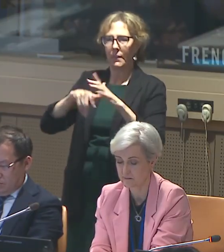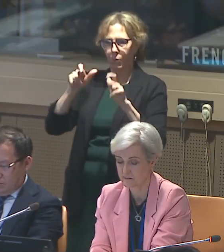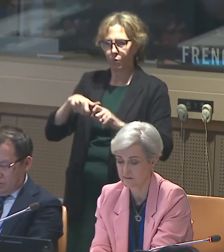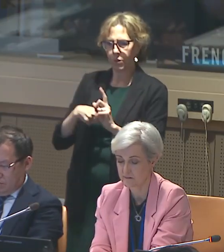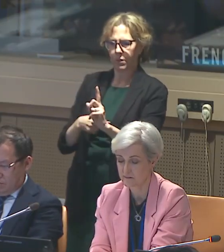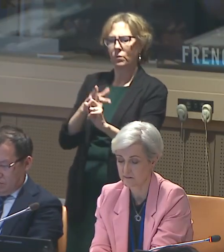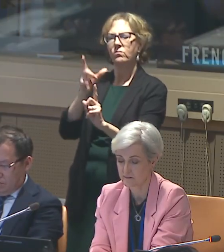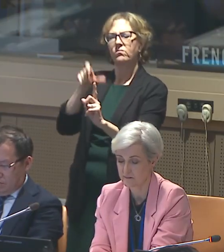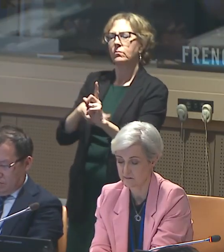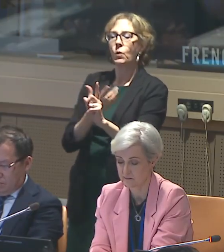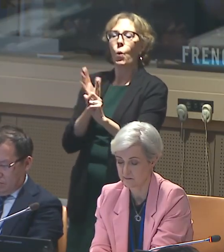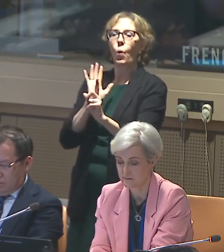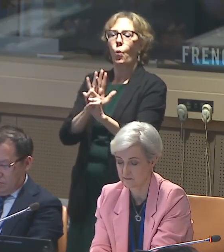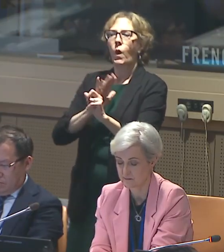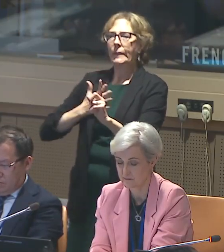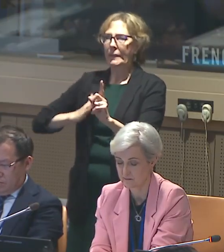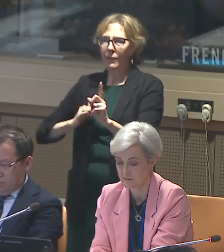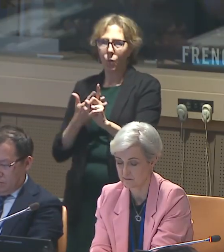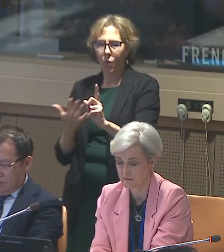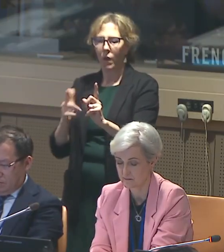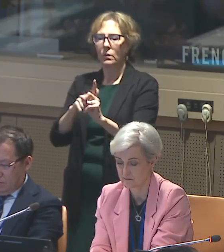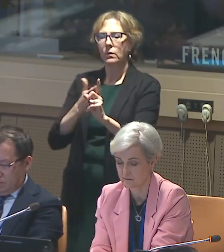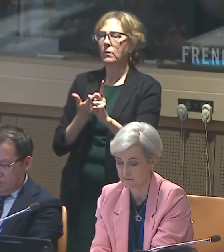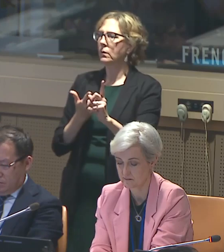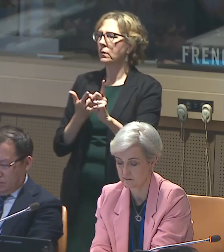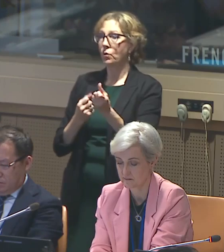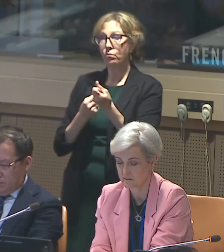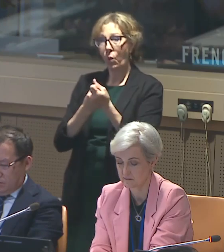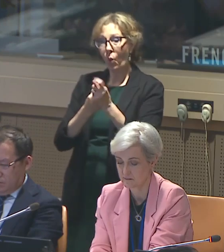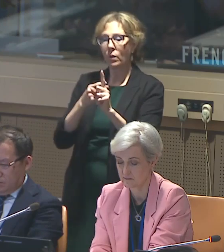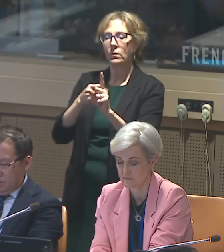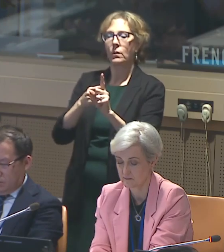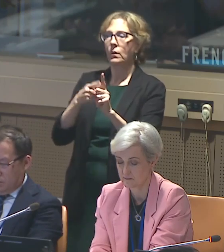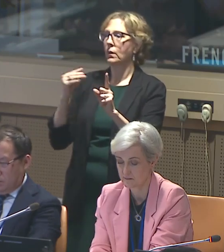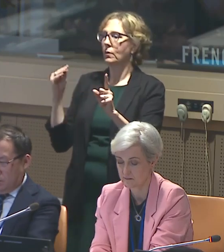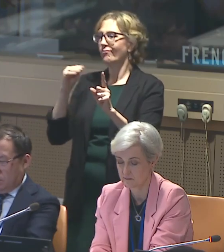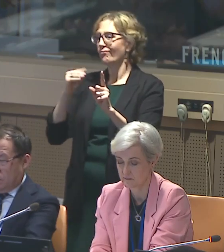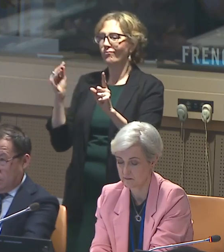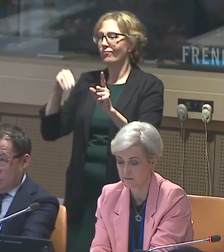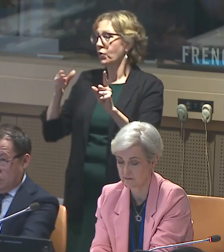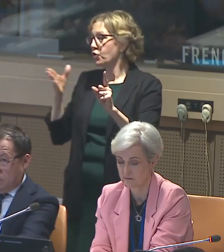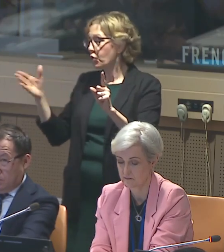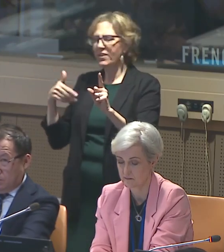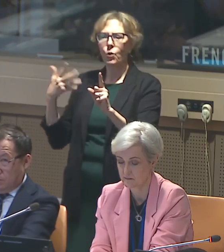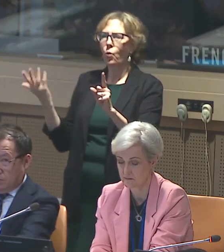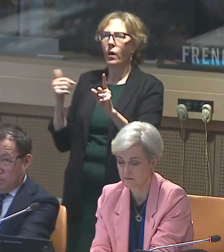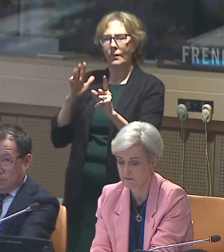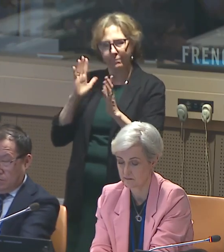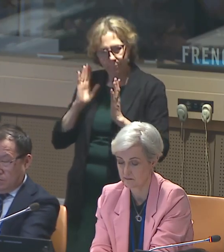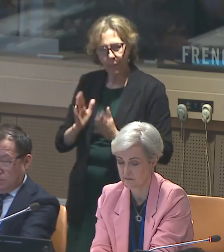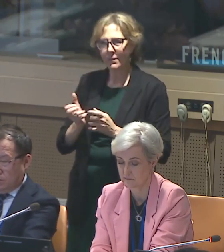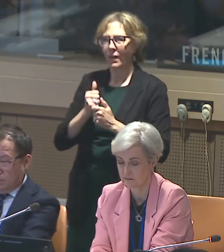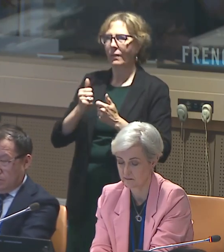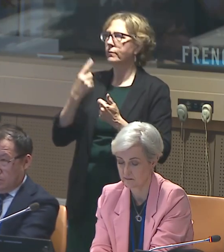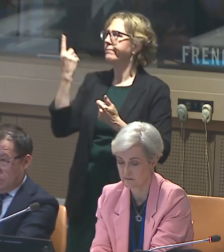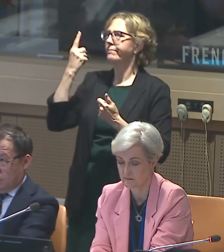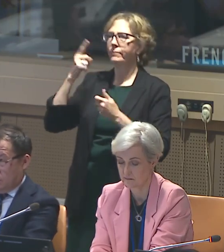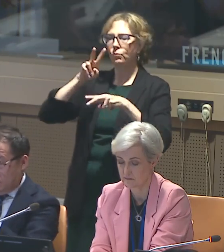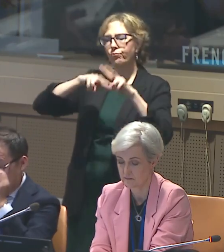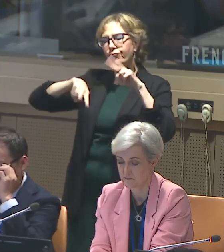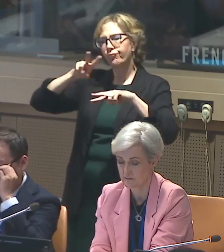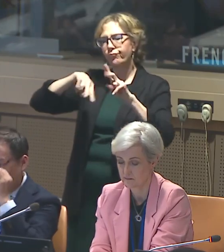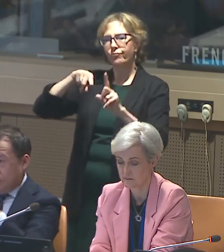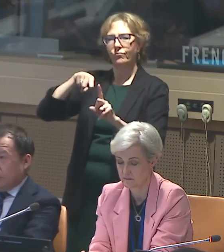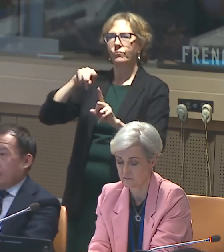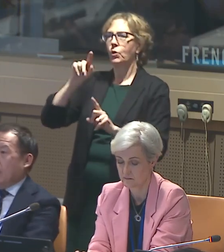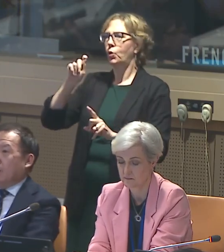combining impairment, functional difficulties, support needs, etc. And one of the challenges is that today we